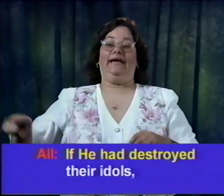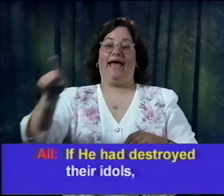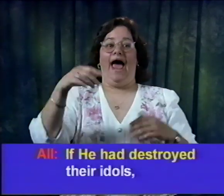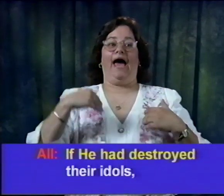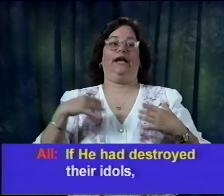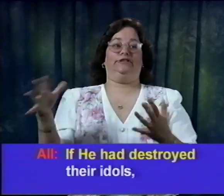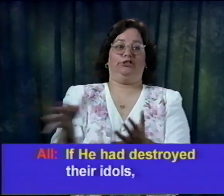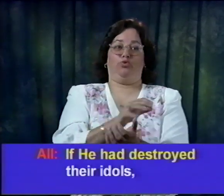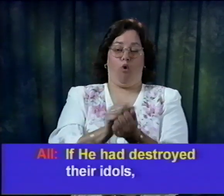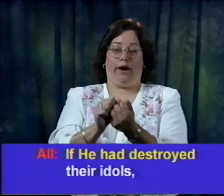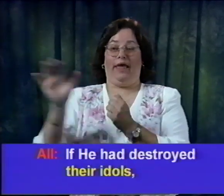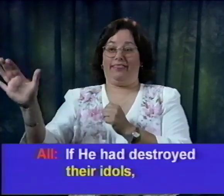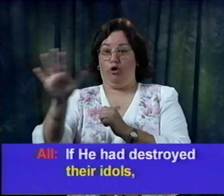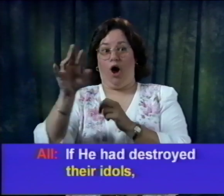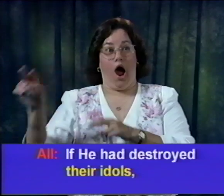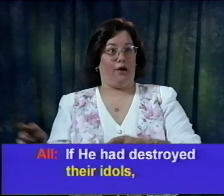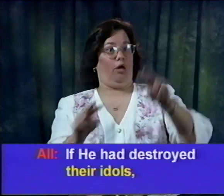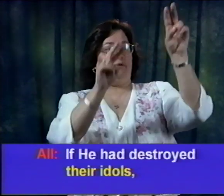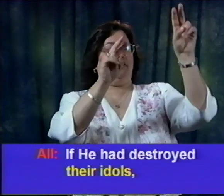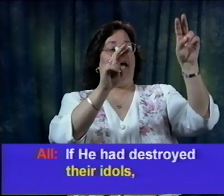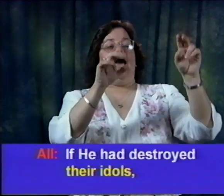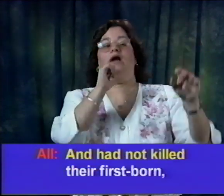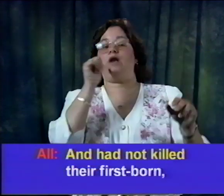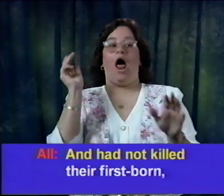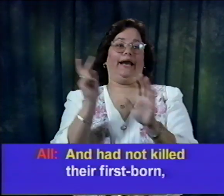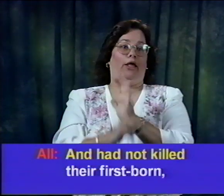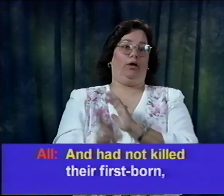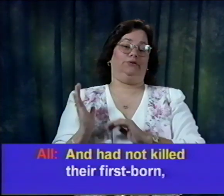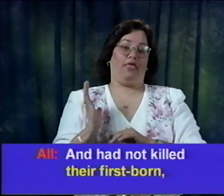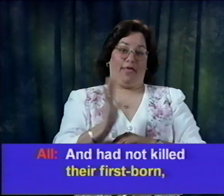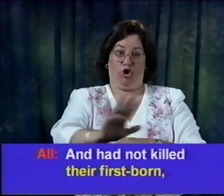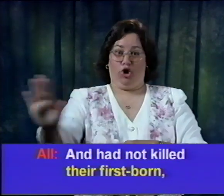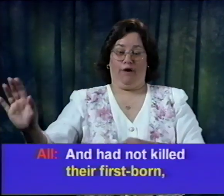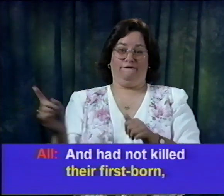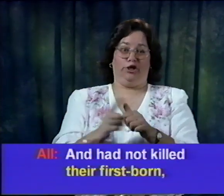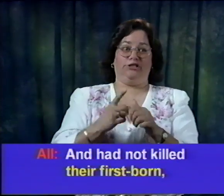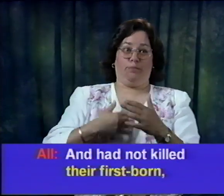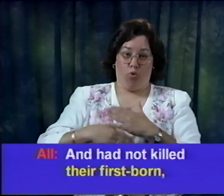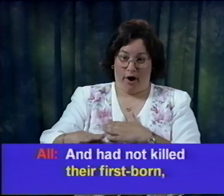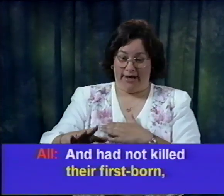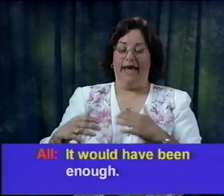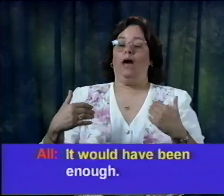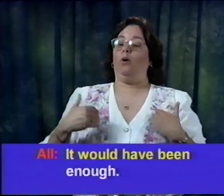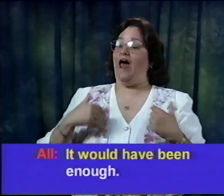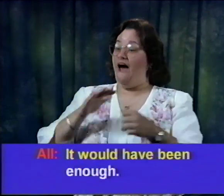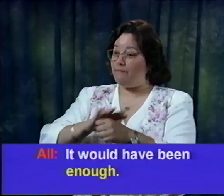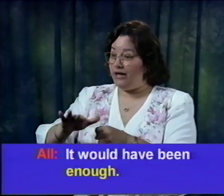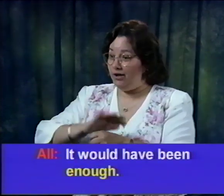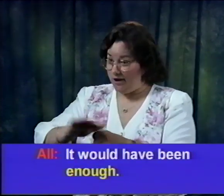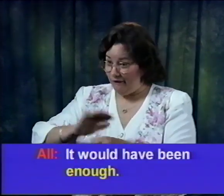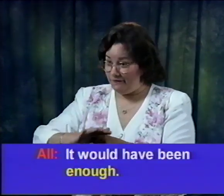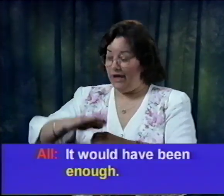If he had destroyed their idols and had not killed their firstborn, it would have been